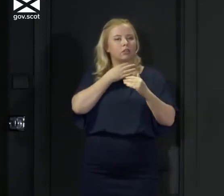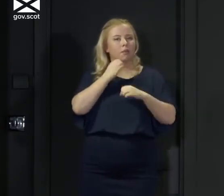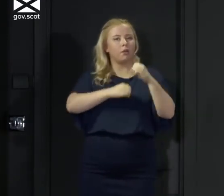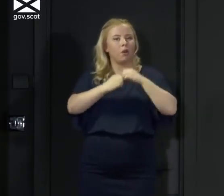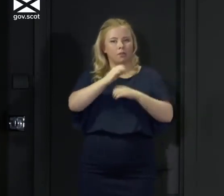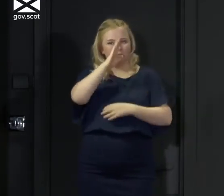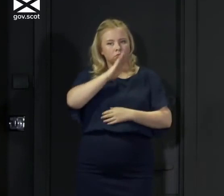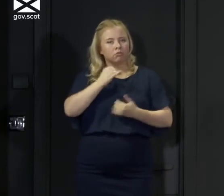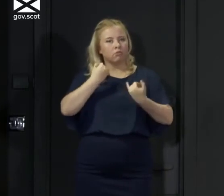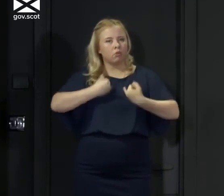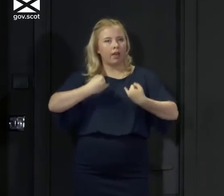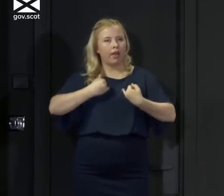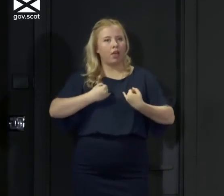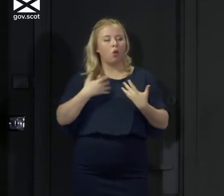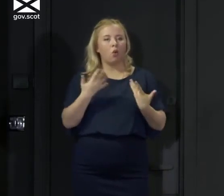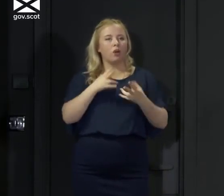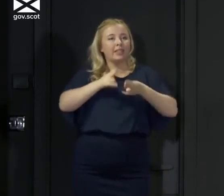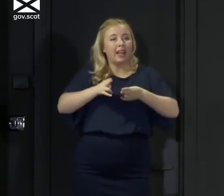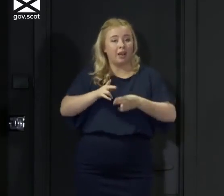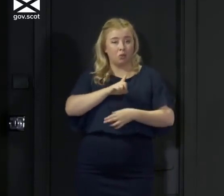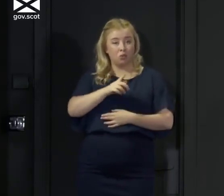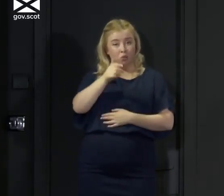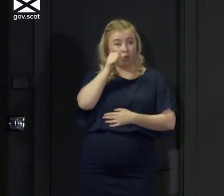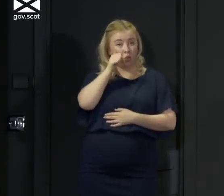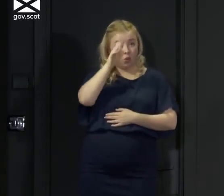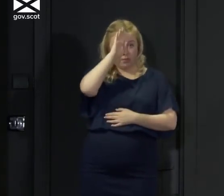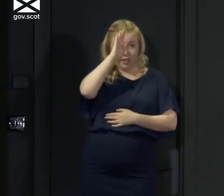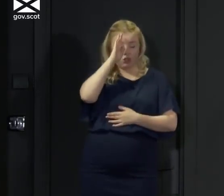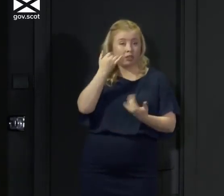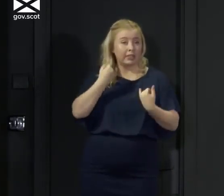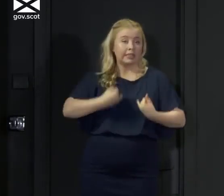from what we know now is a very dangerous illness.